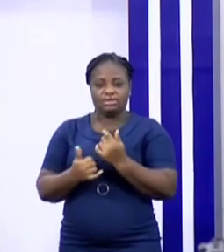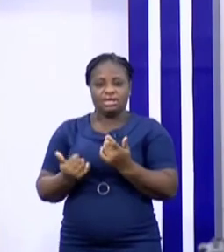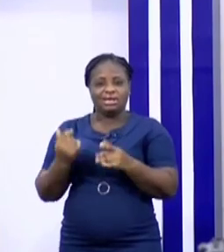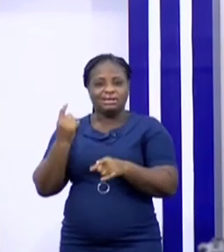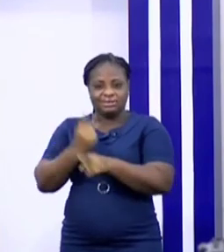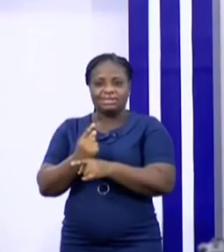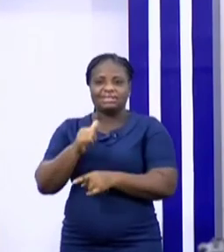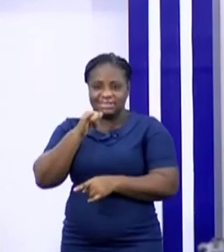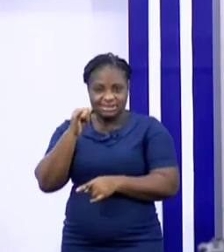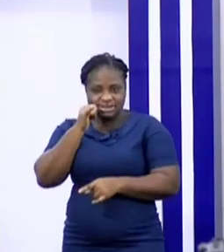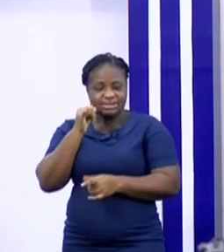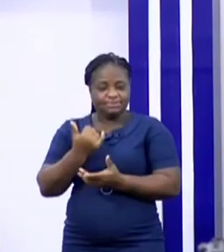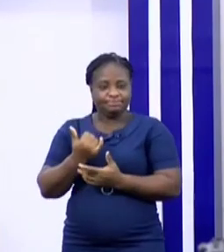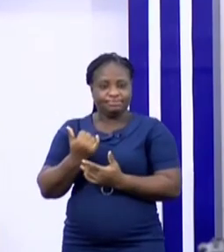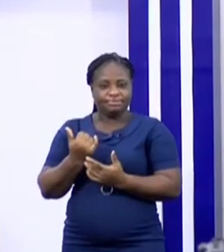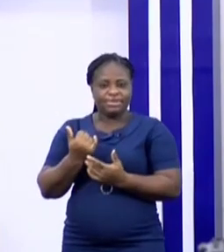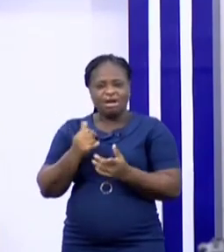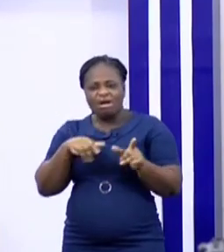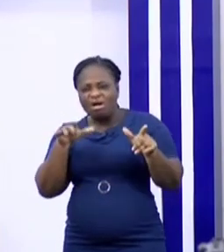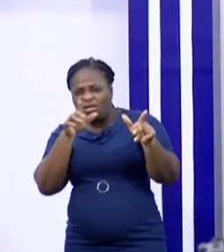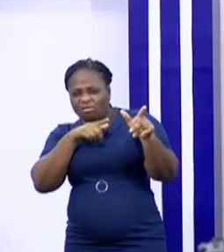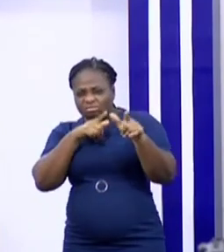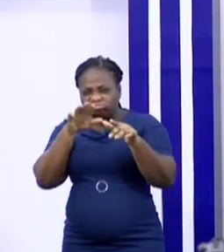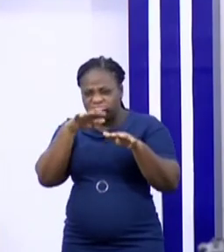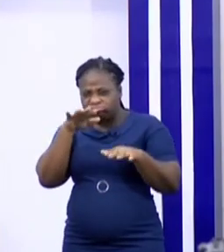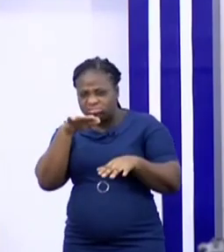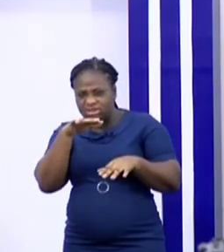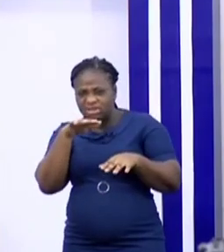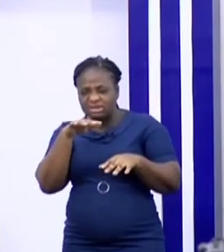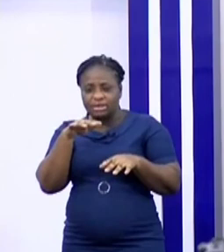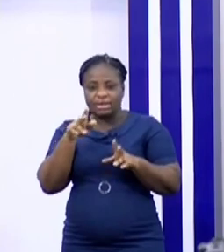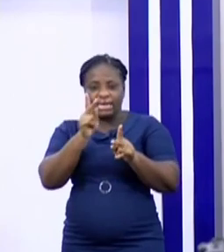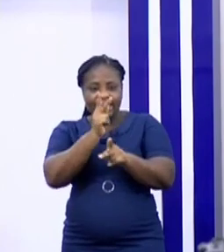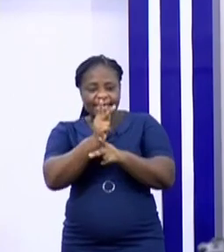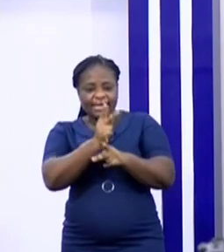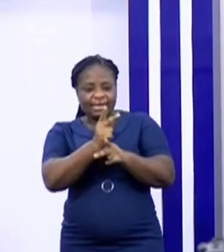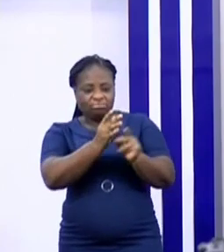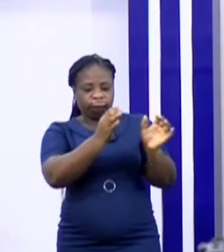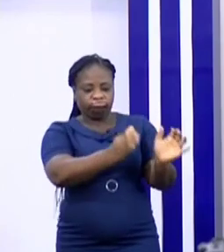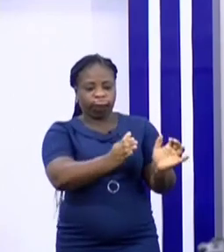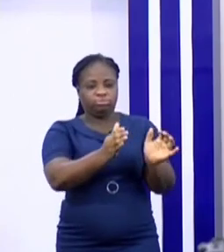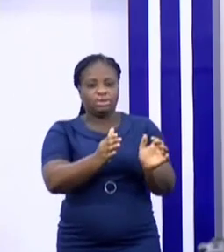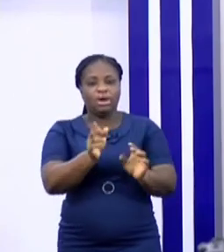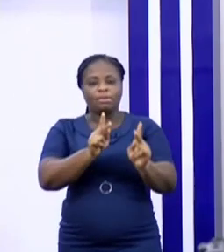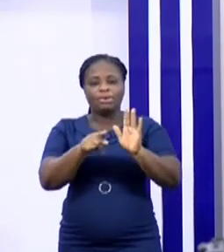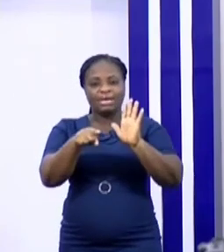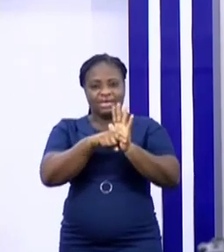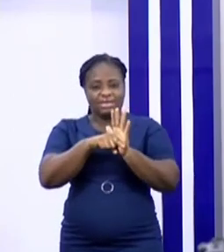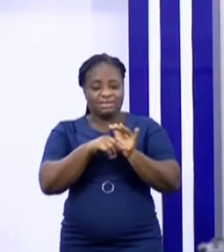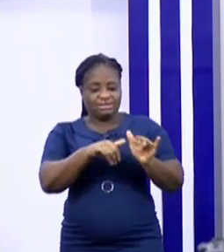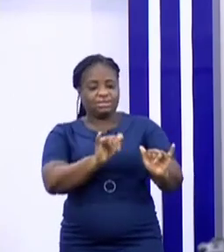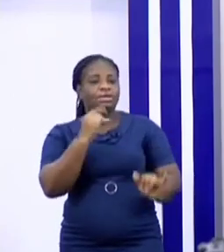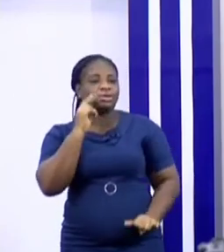yesterday. We also are looking at the quarantine patients who were negative and still in the